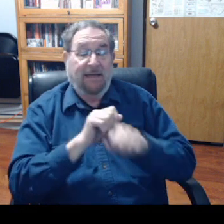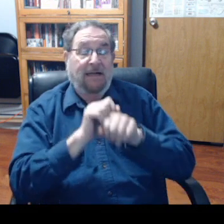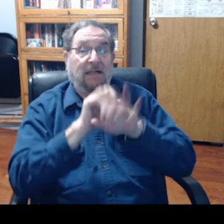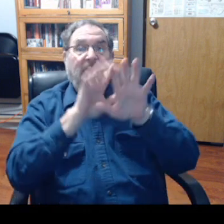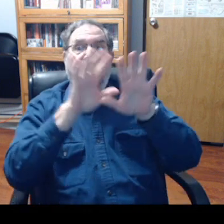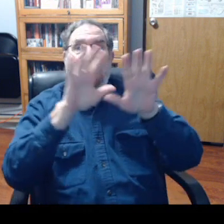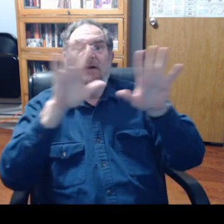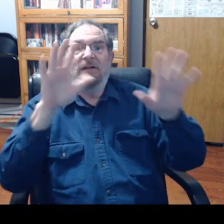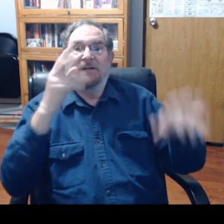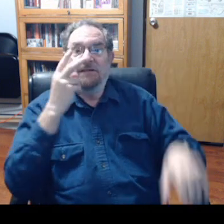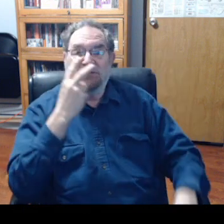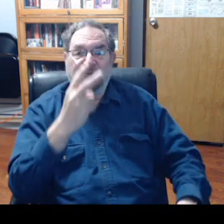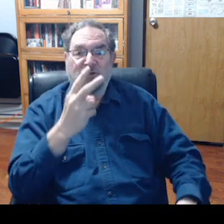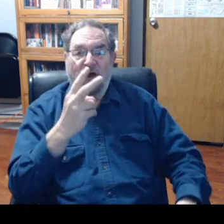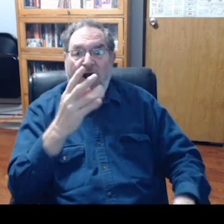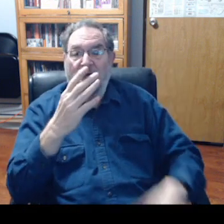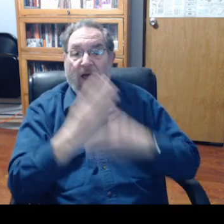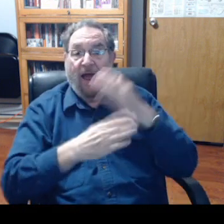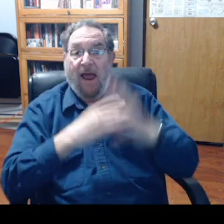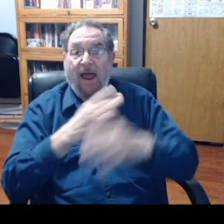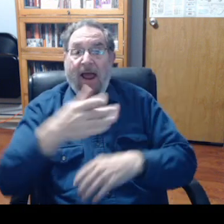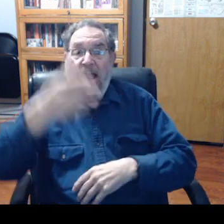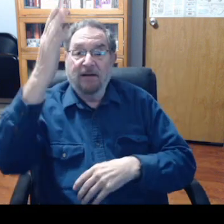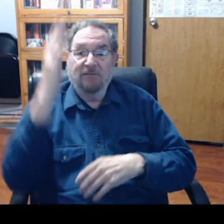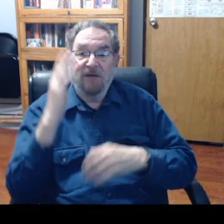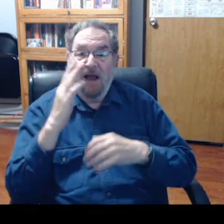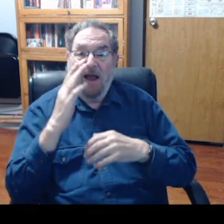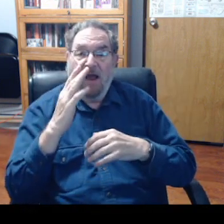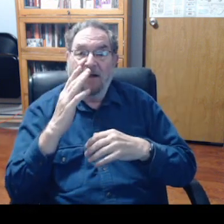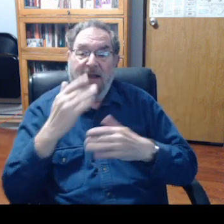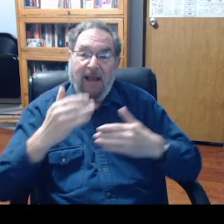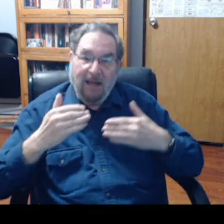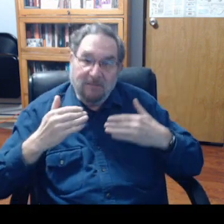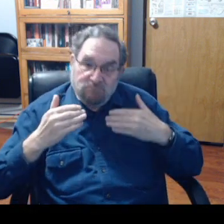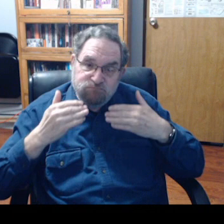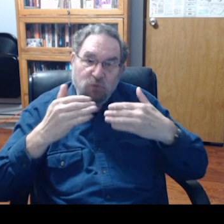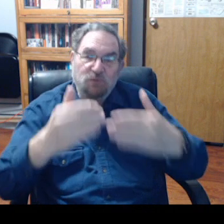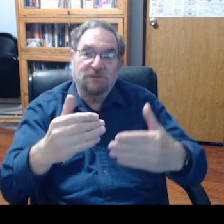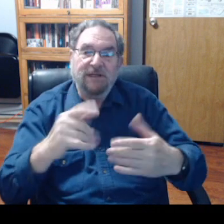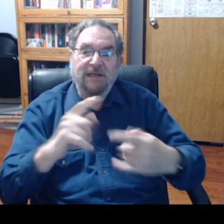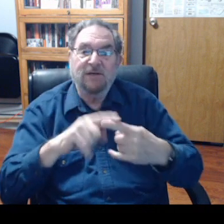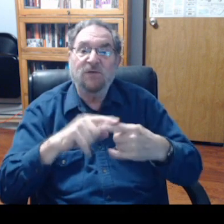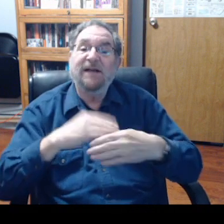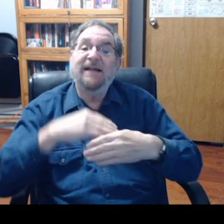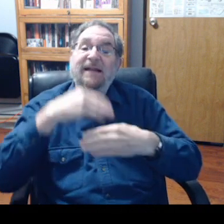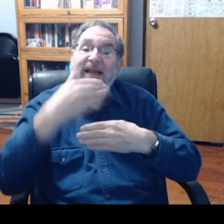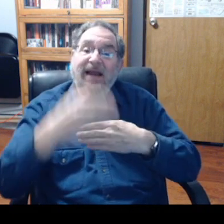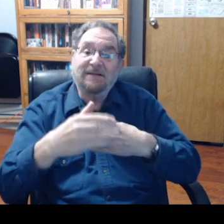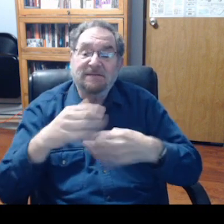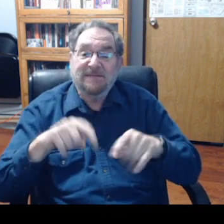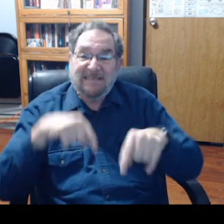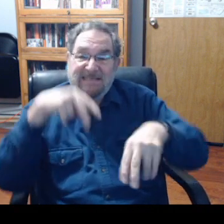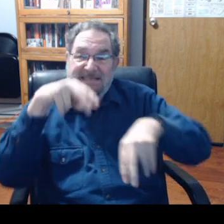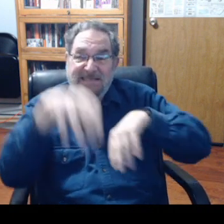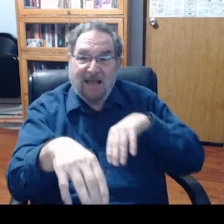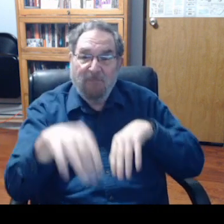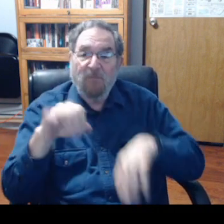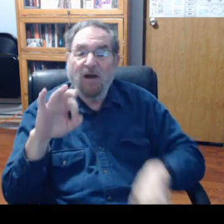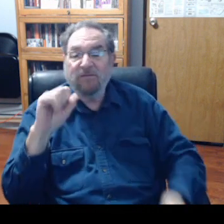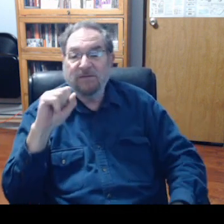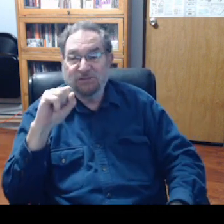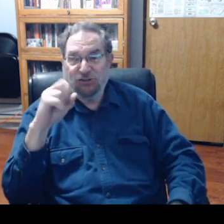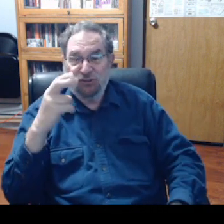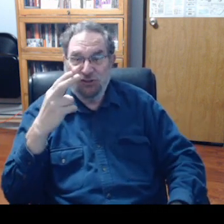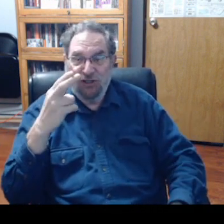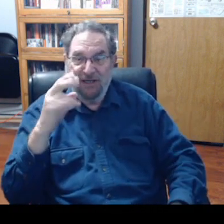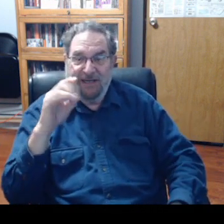he clearly saw the hand of God and proceeded to the next step